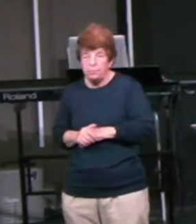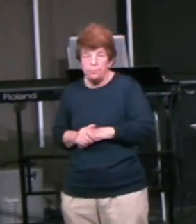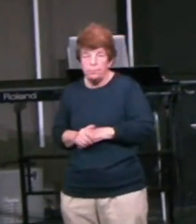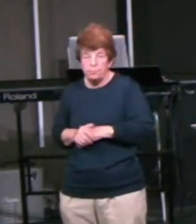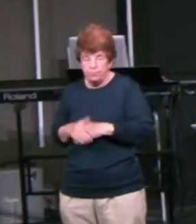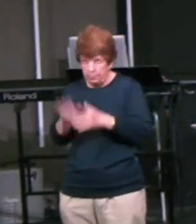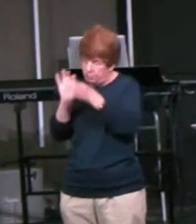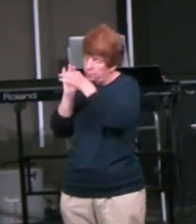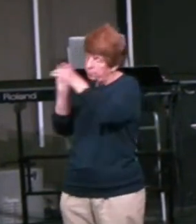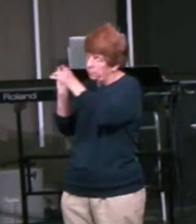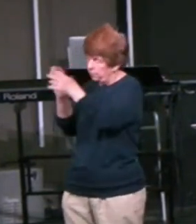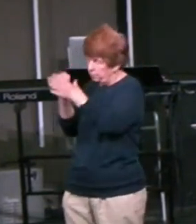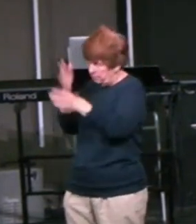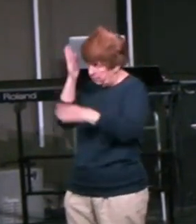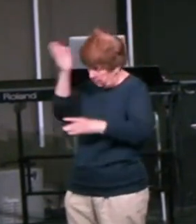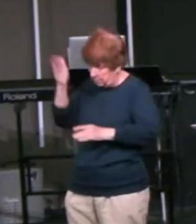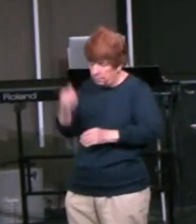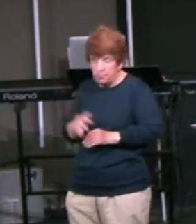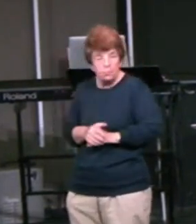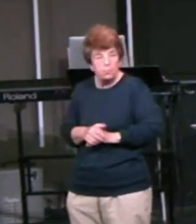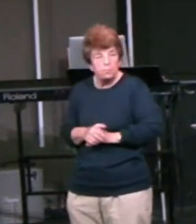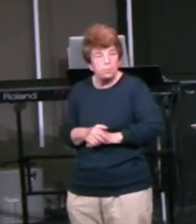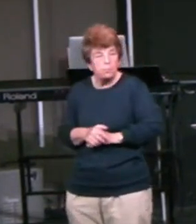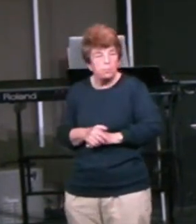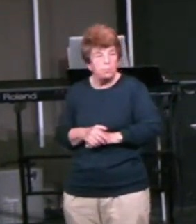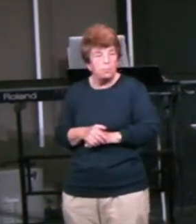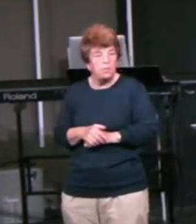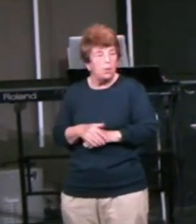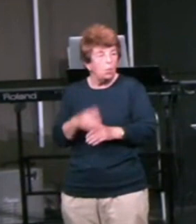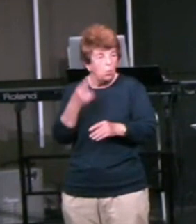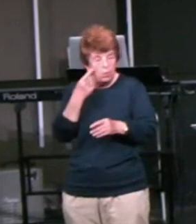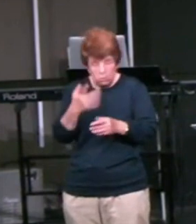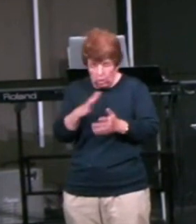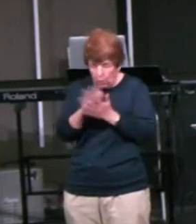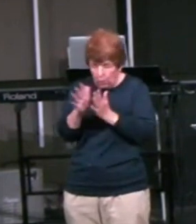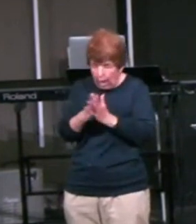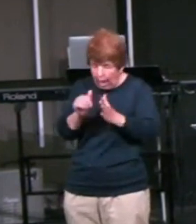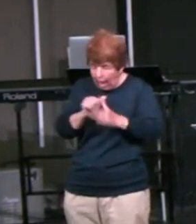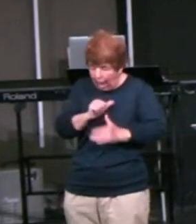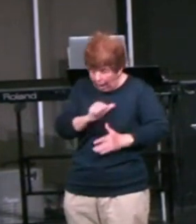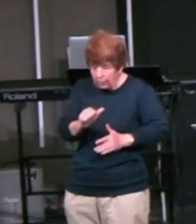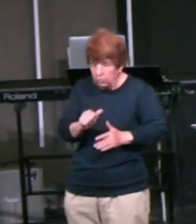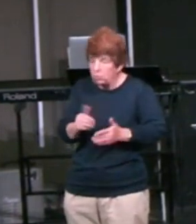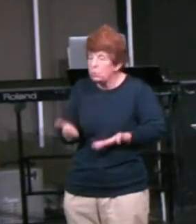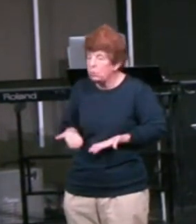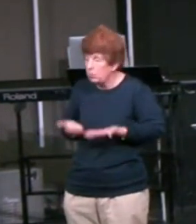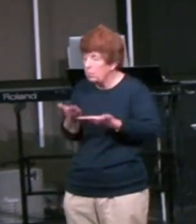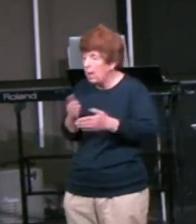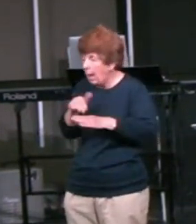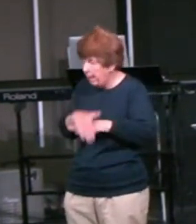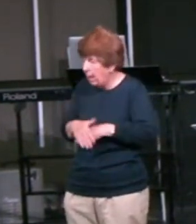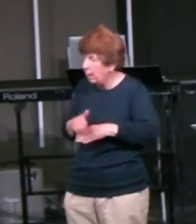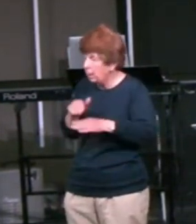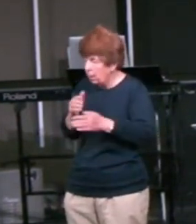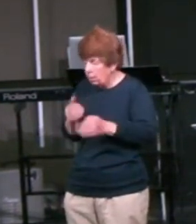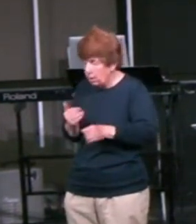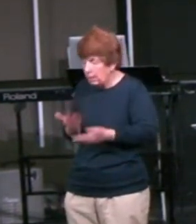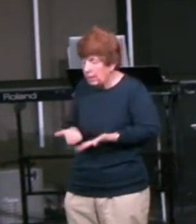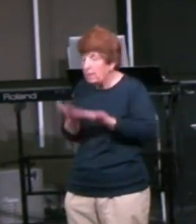and our relationship with Him will dictate our attitude toward giving to God's